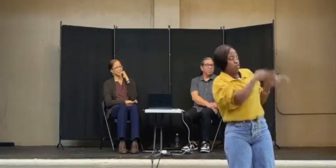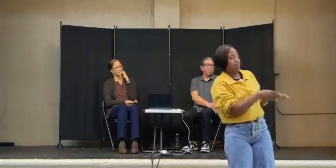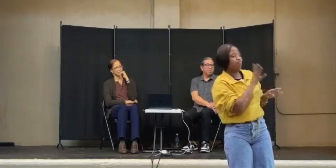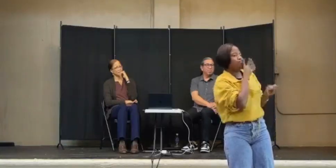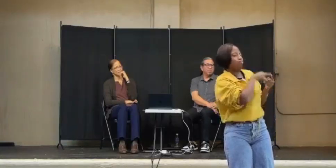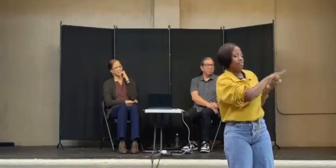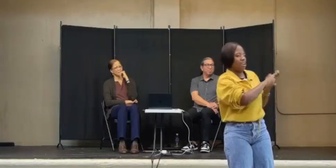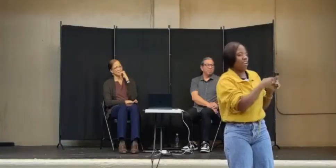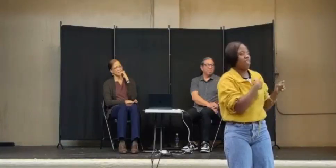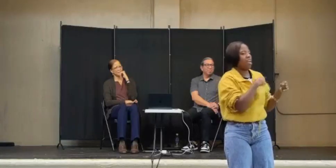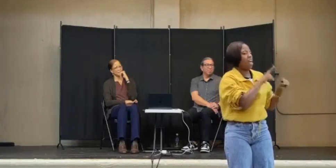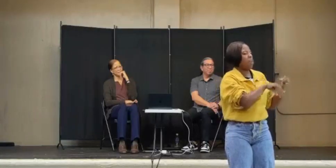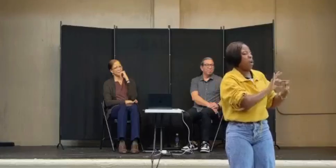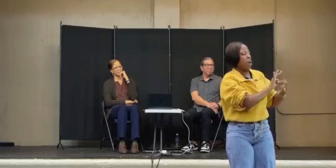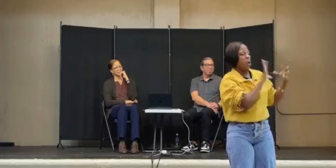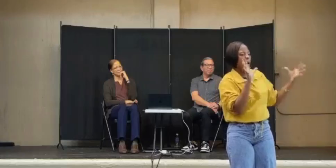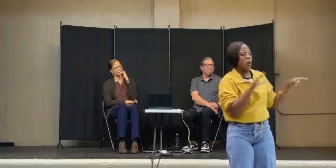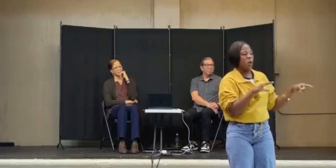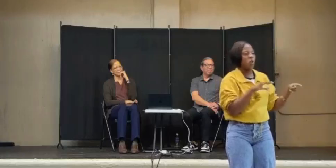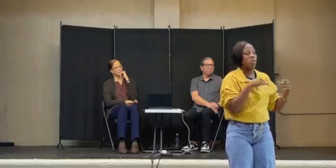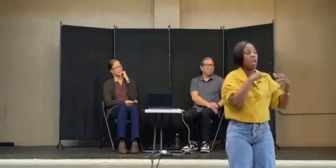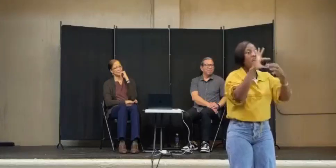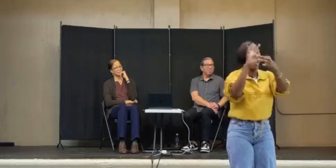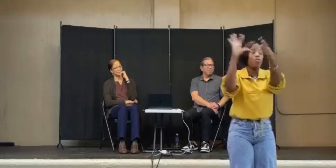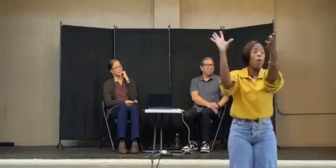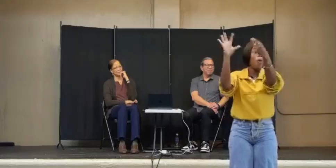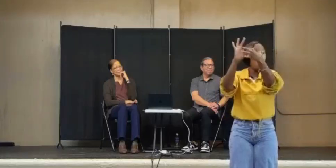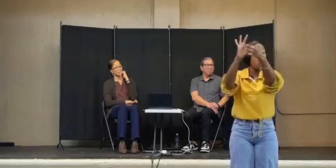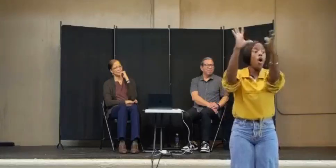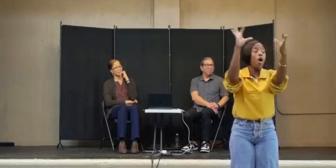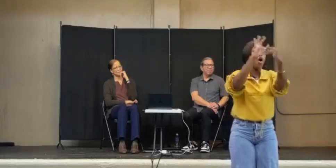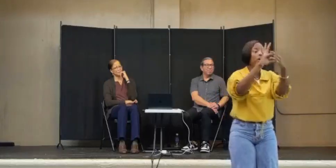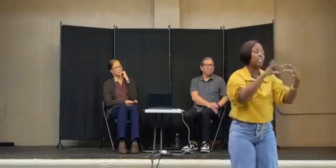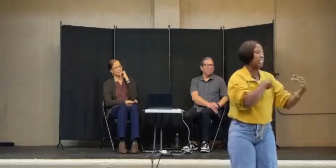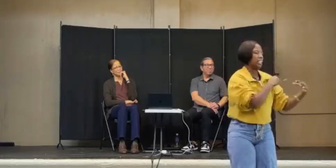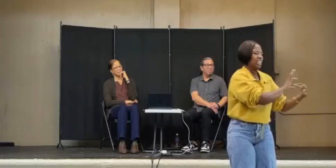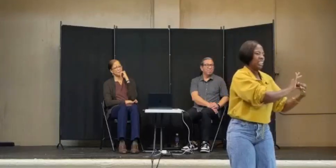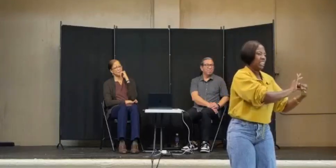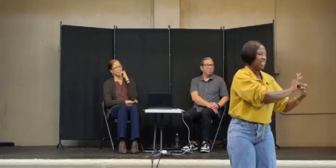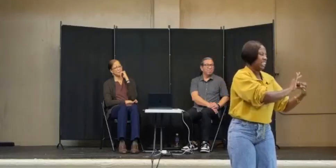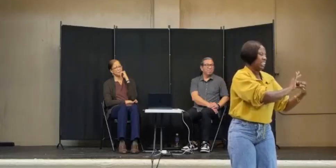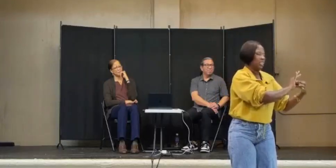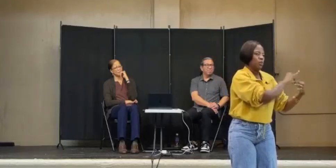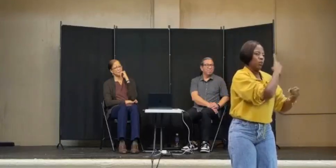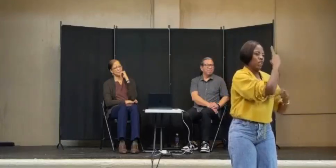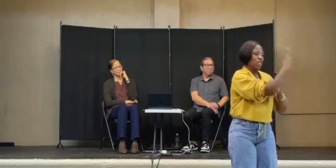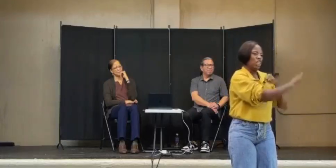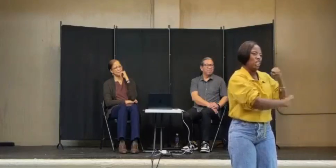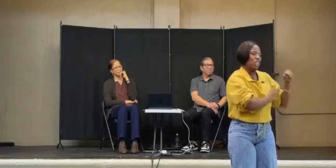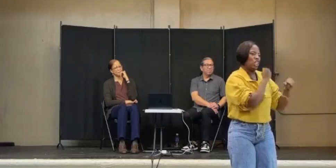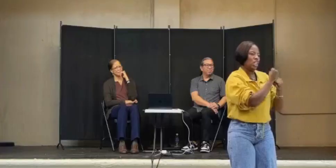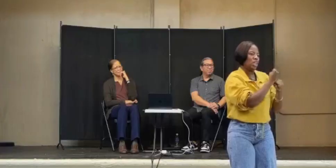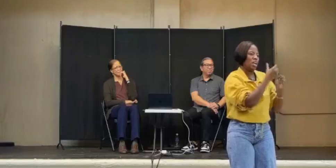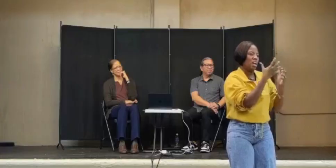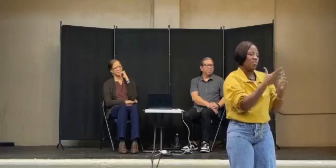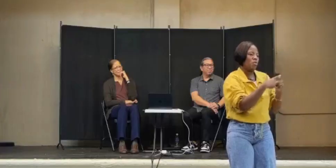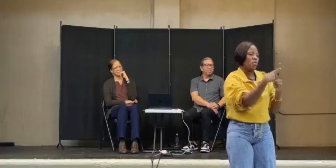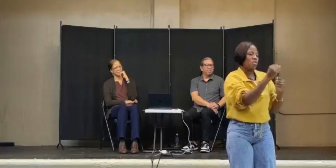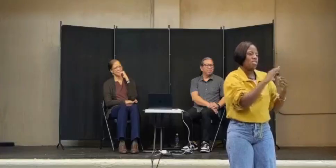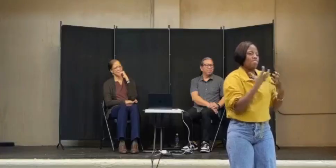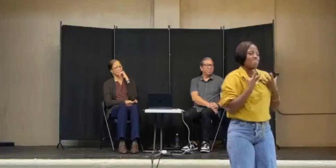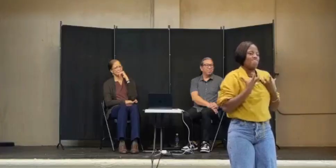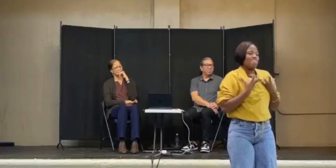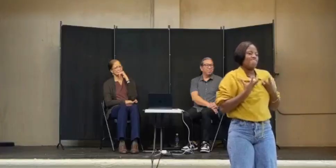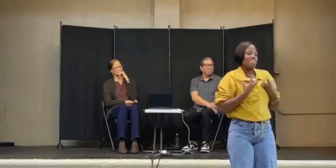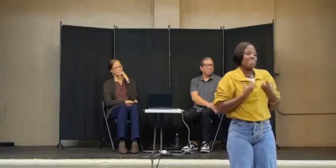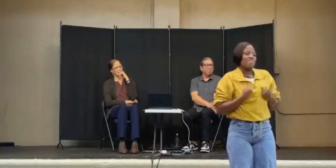I gave her a pillow that had the I love you sign on it. And I feel like it's been a year. I'm